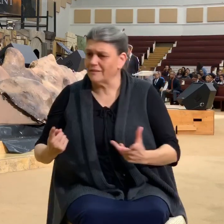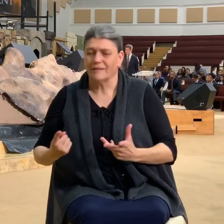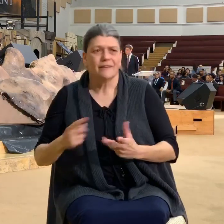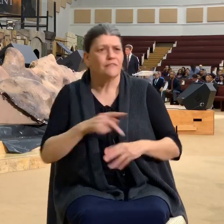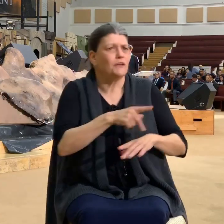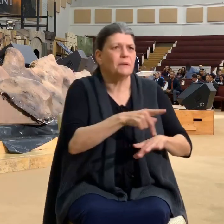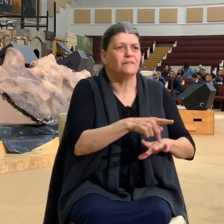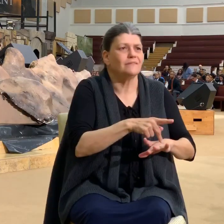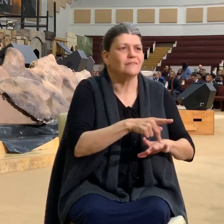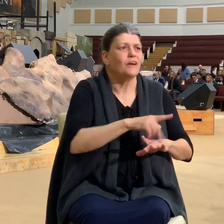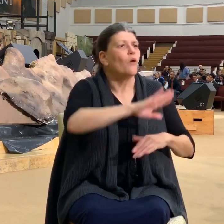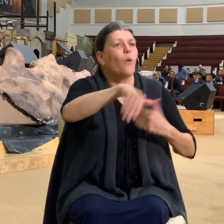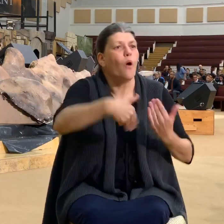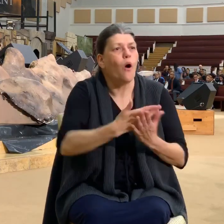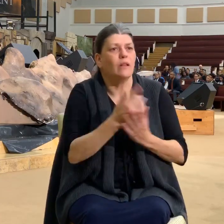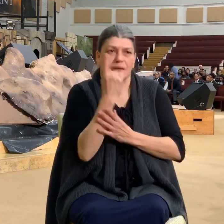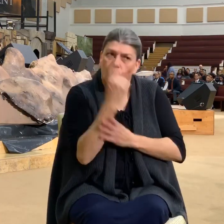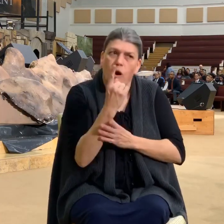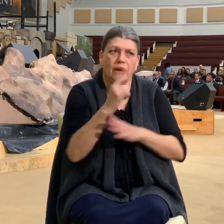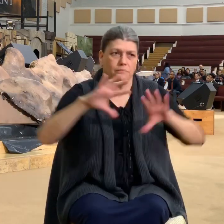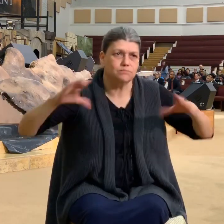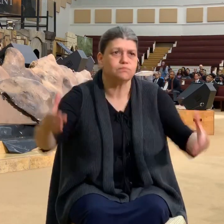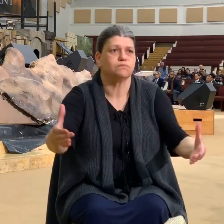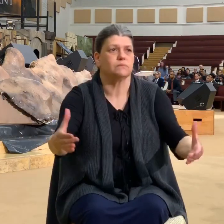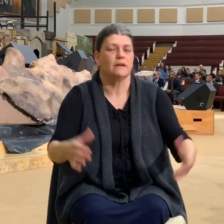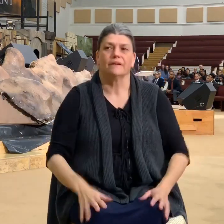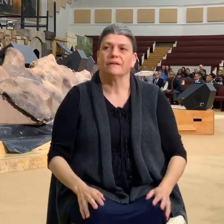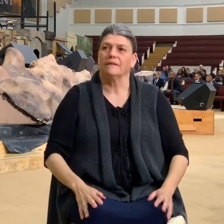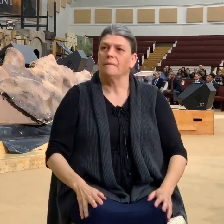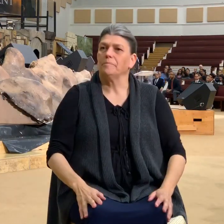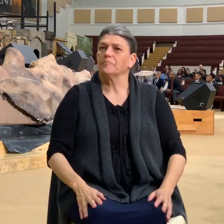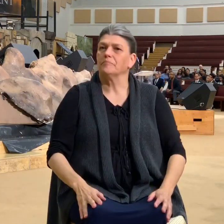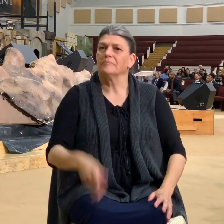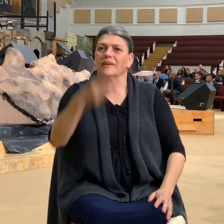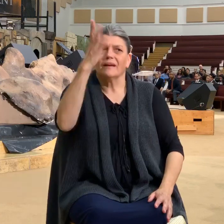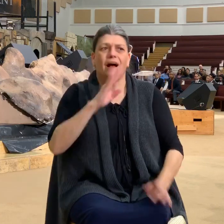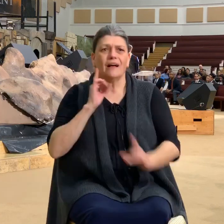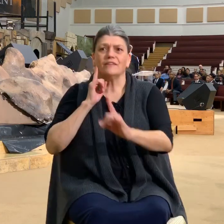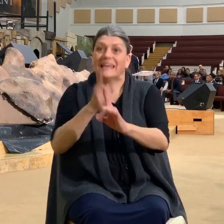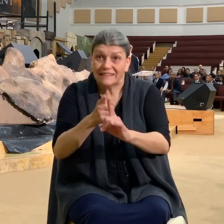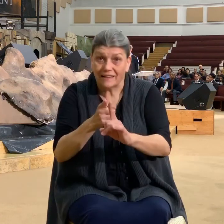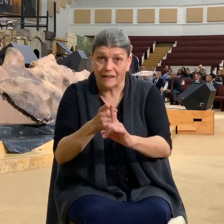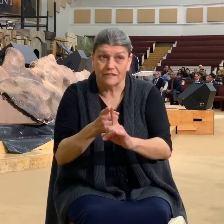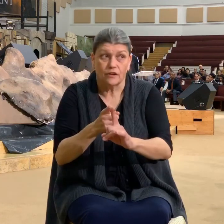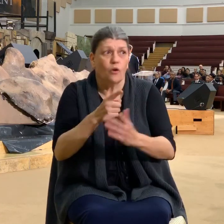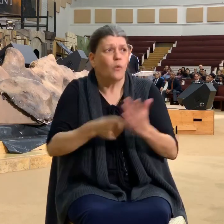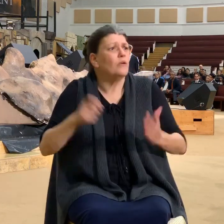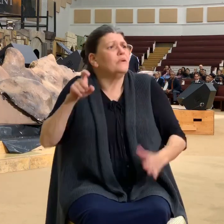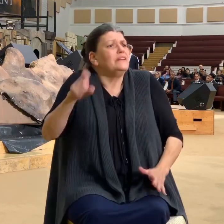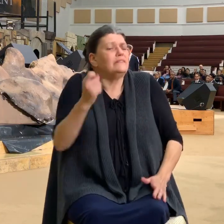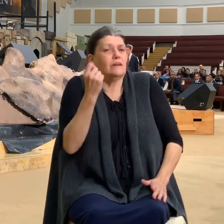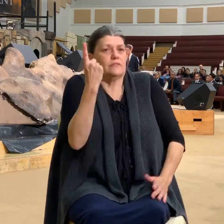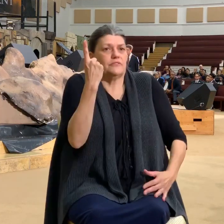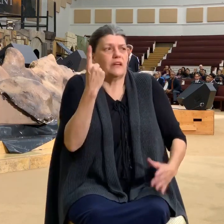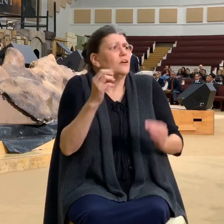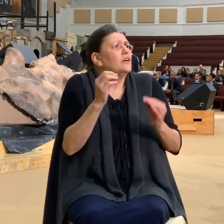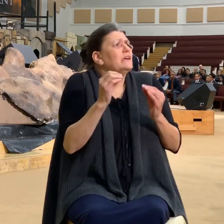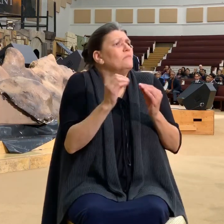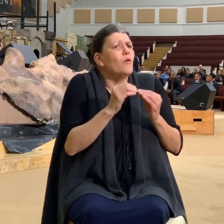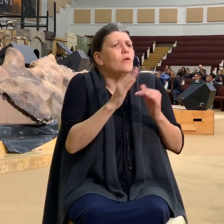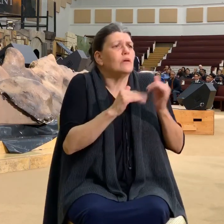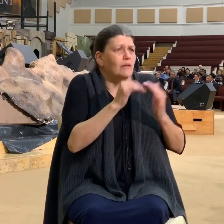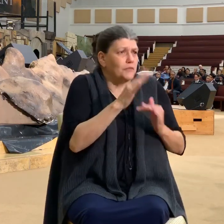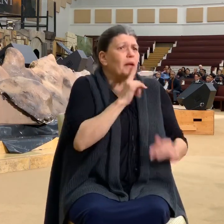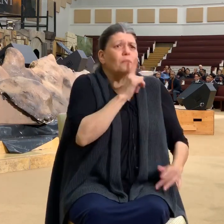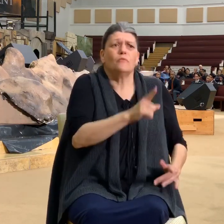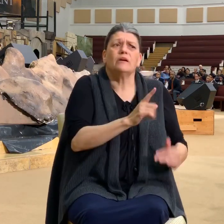to be around the throne. And so, God's intent, this is what we need to get. I know we're more comfortable. I'm real